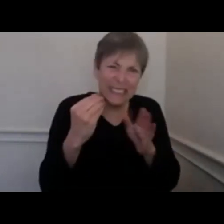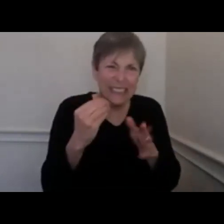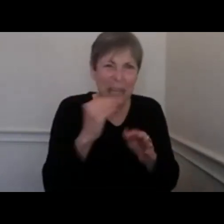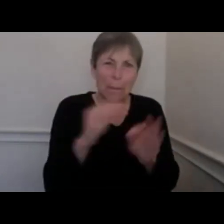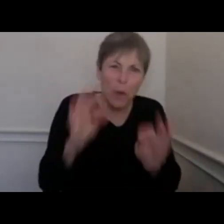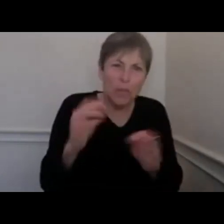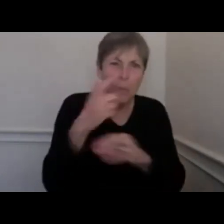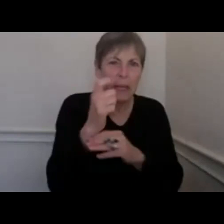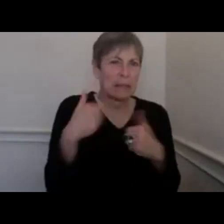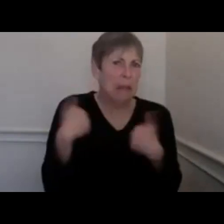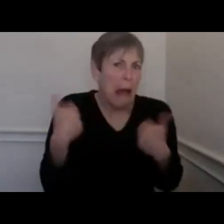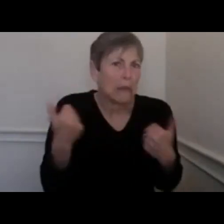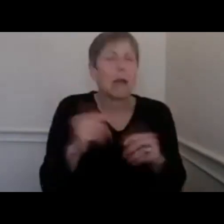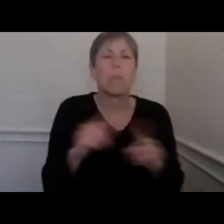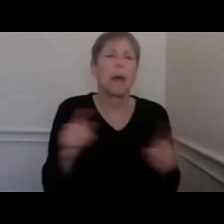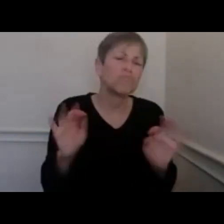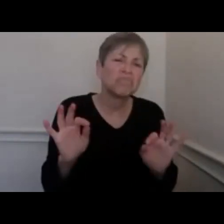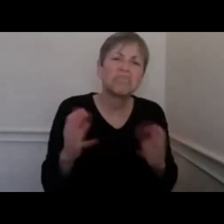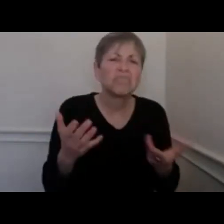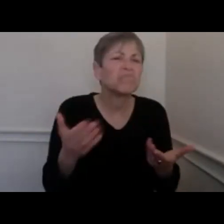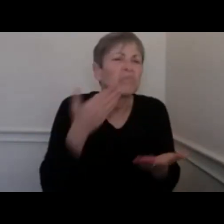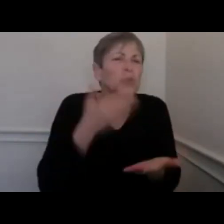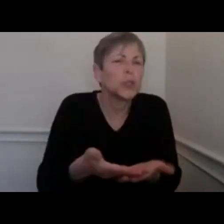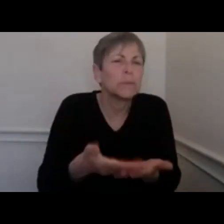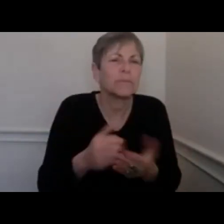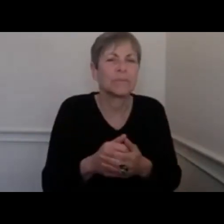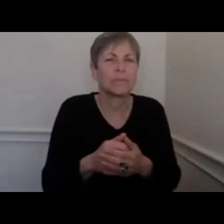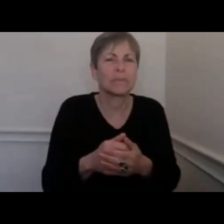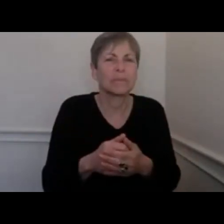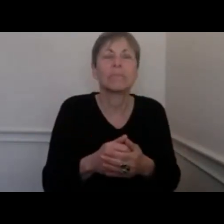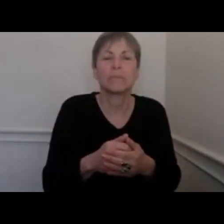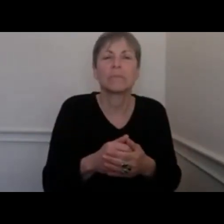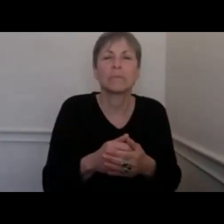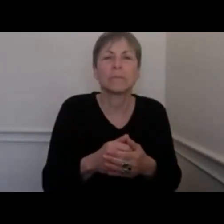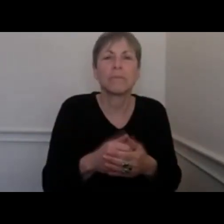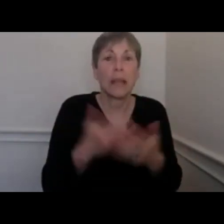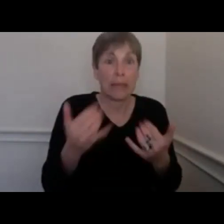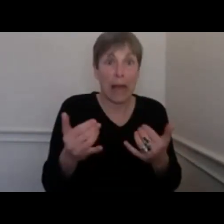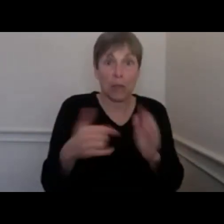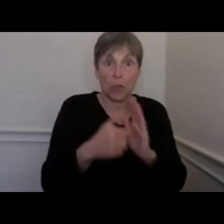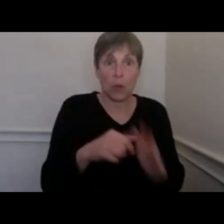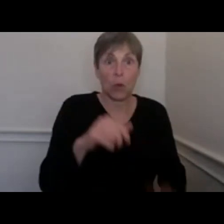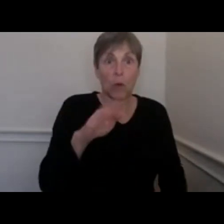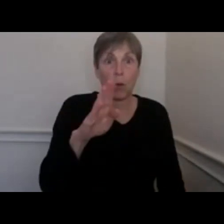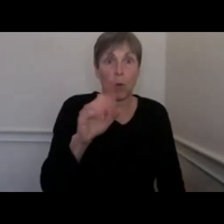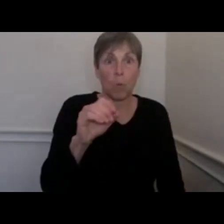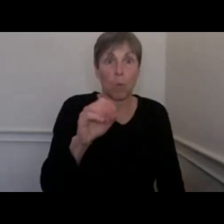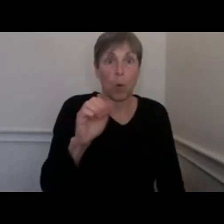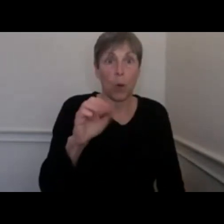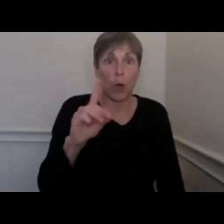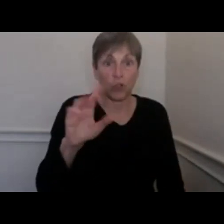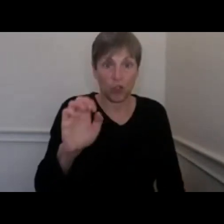So you can see, I'll show you another. This is borage that we just thinned. And again, a seed